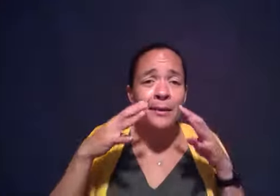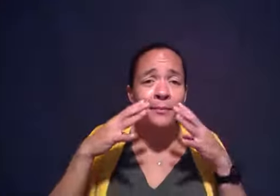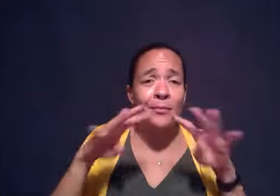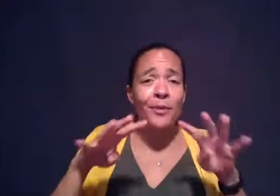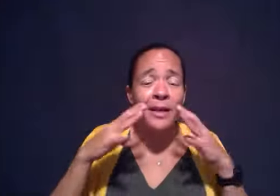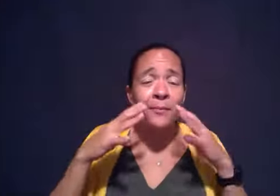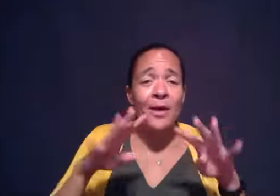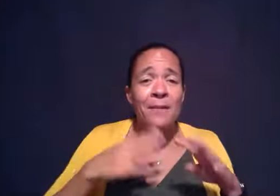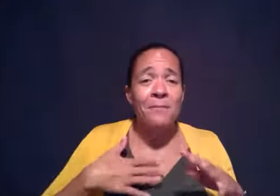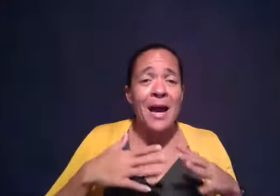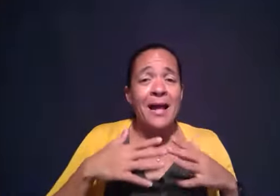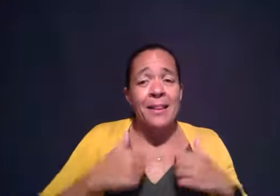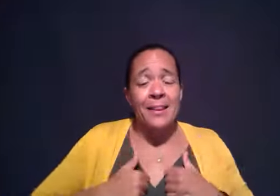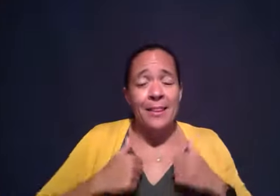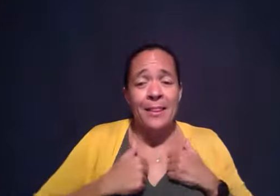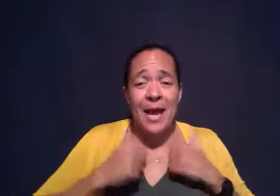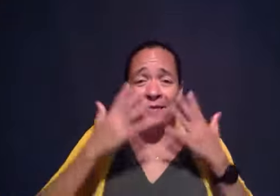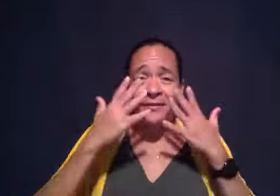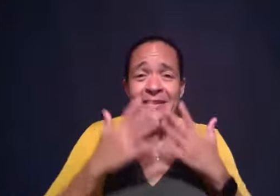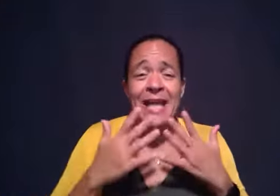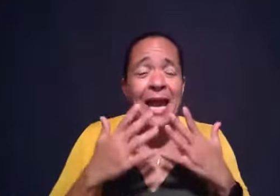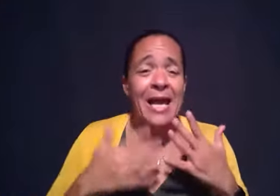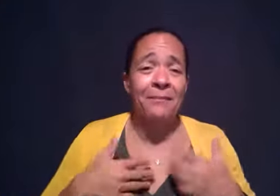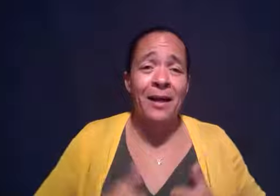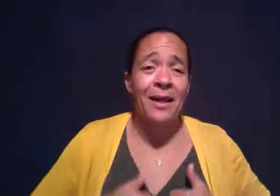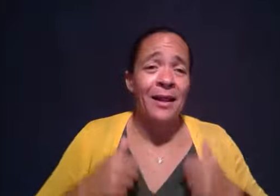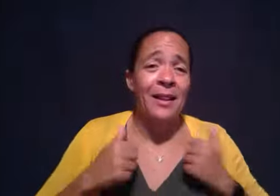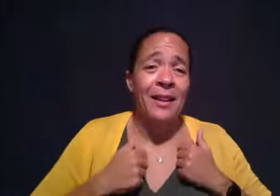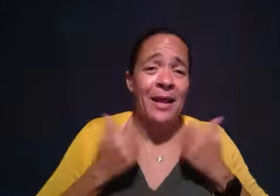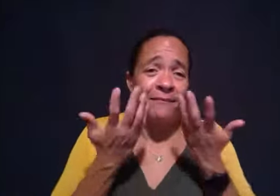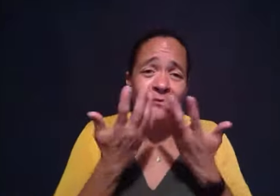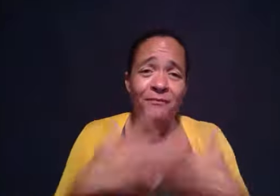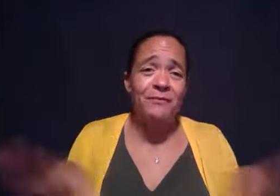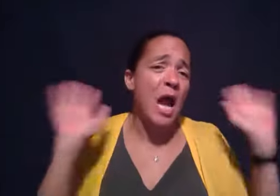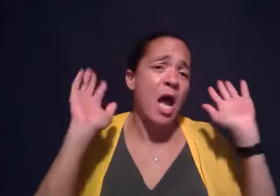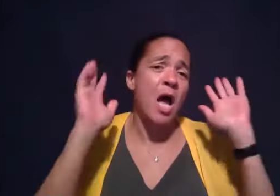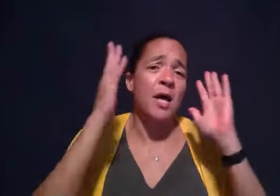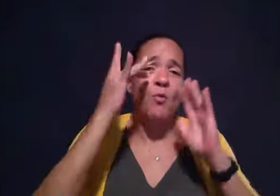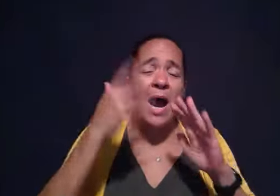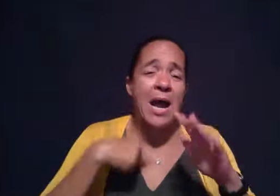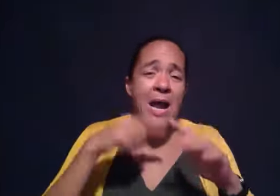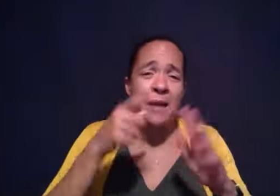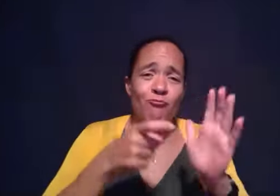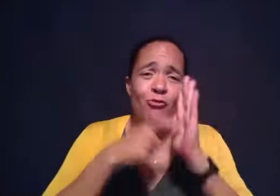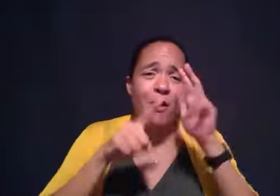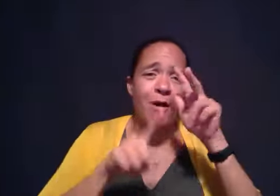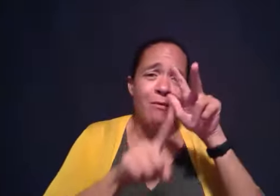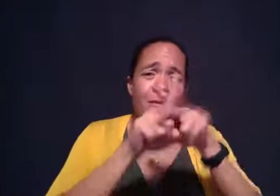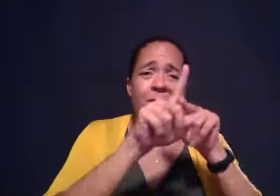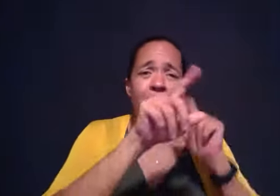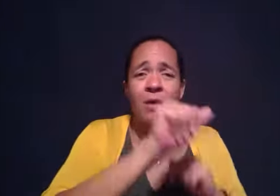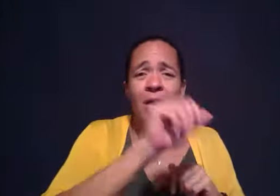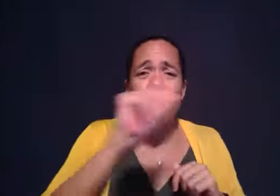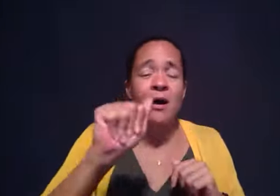how it's all over because I have to go to AA, and oh, it's just all over. It's all